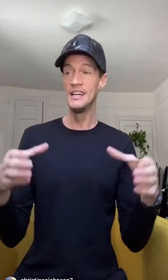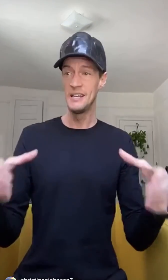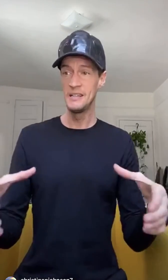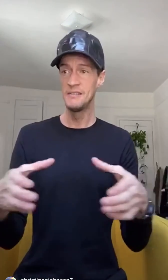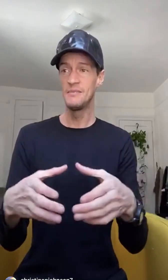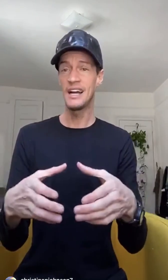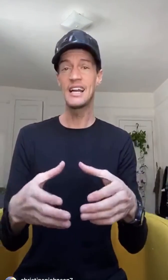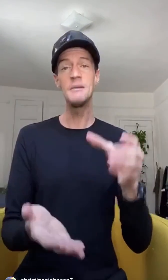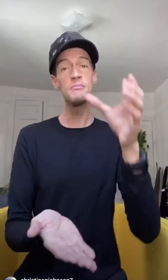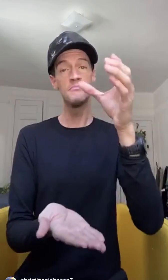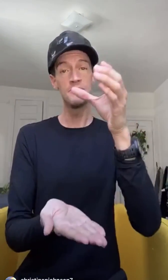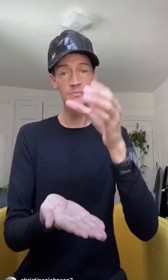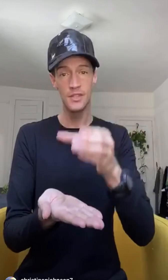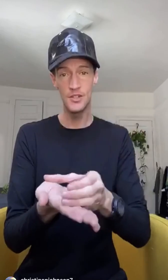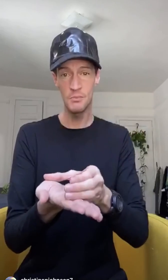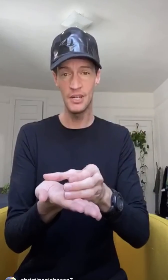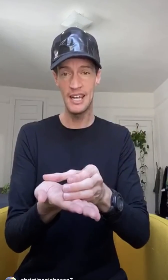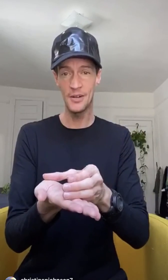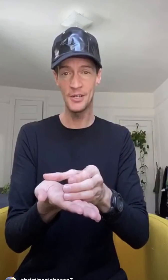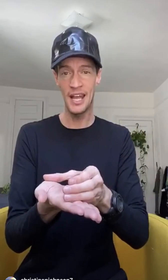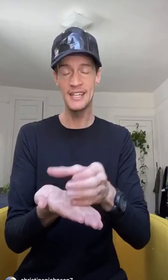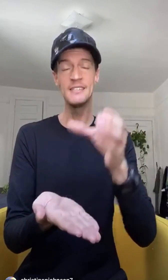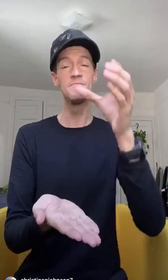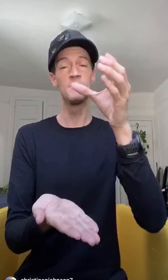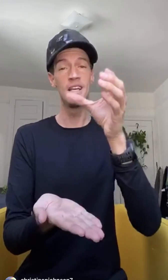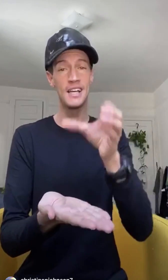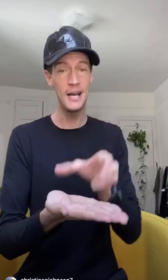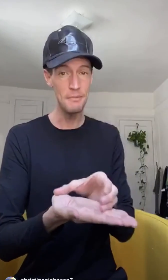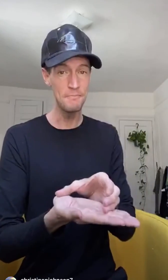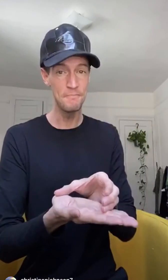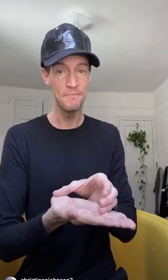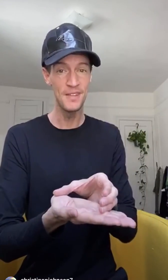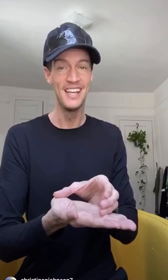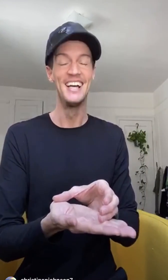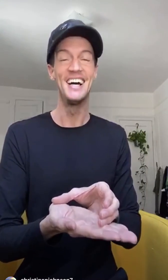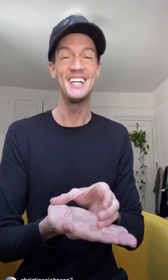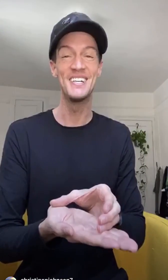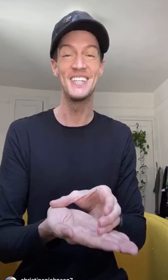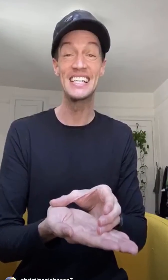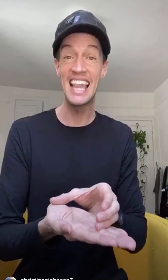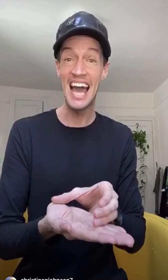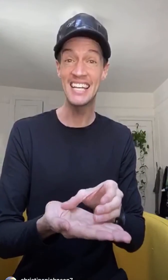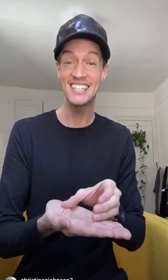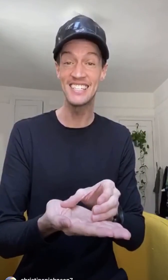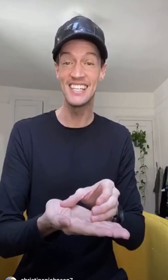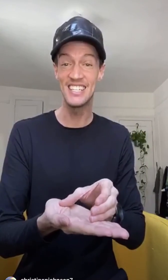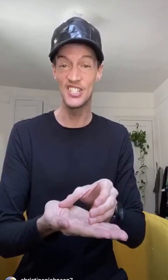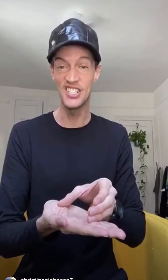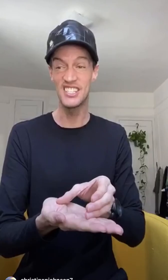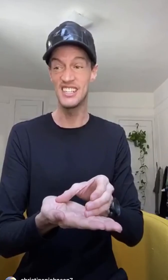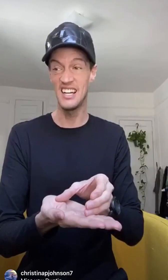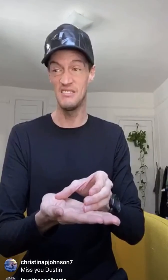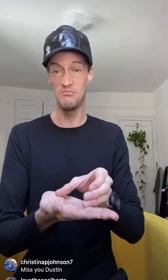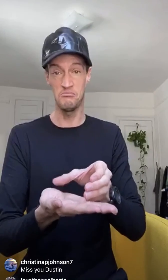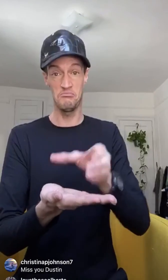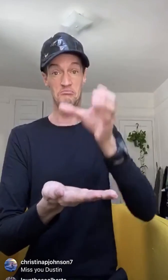delicious. Yum. A plate we just kind of show a plate in front of us, like the size of a